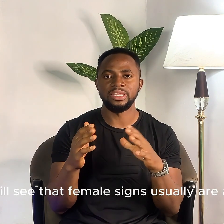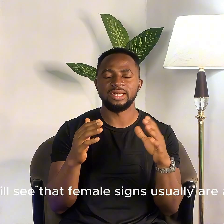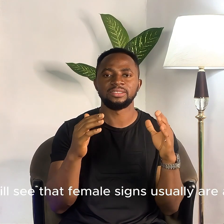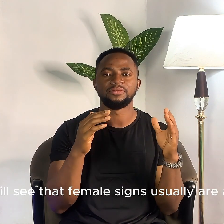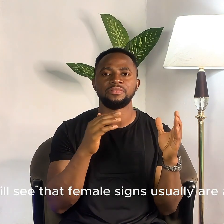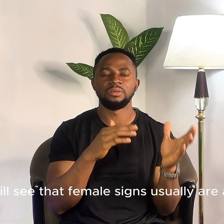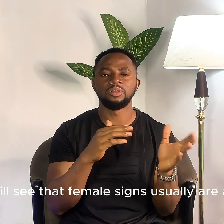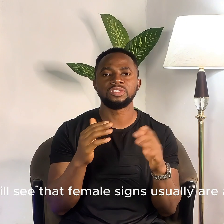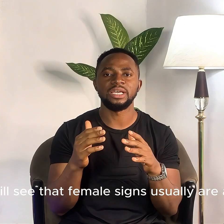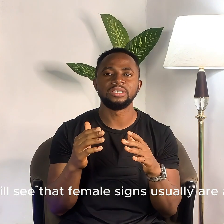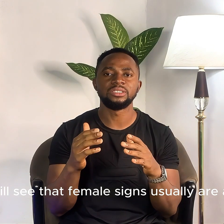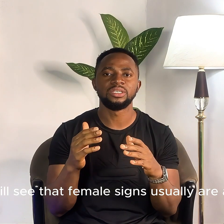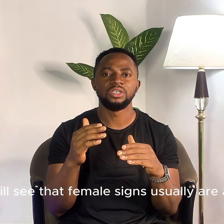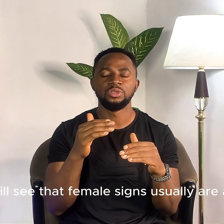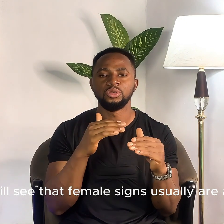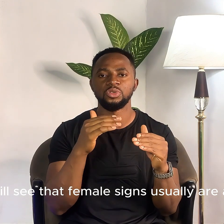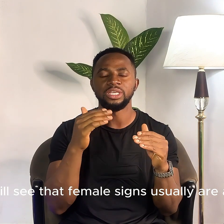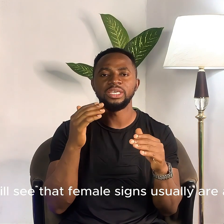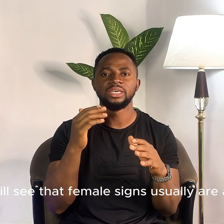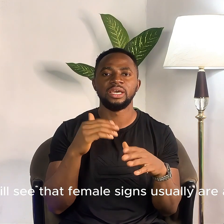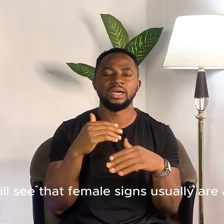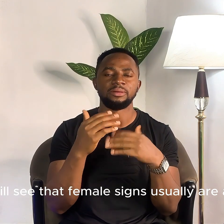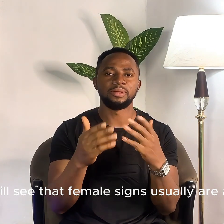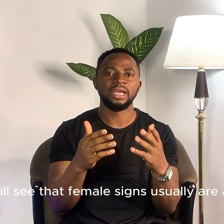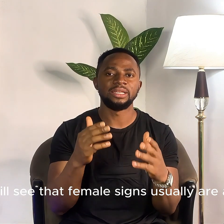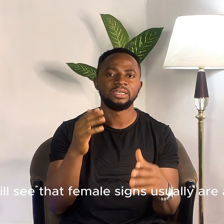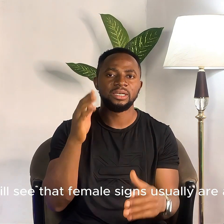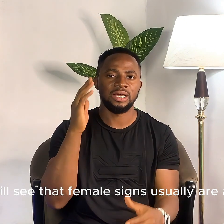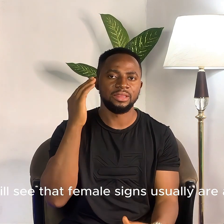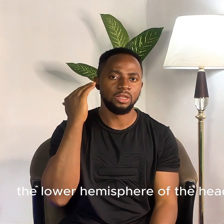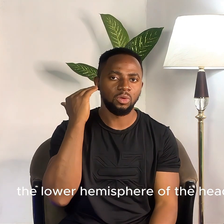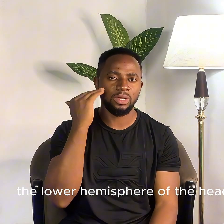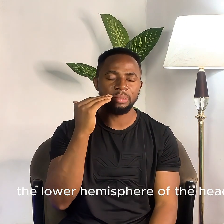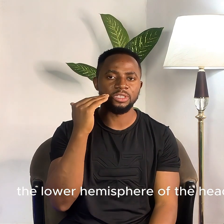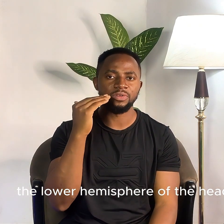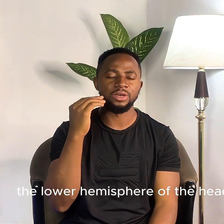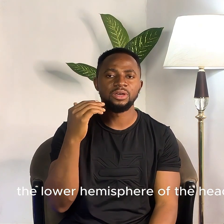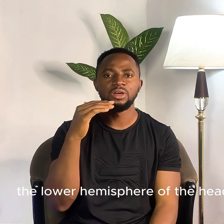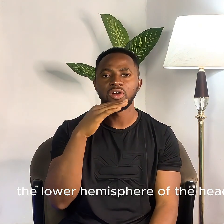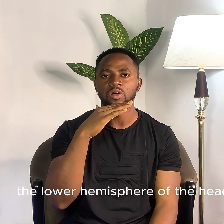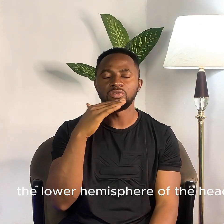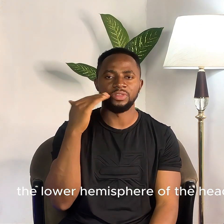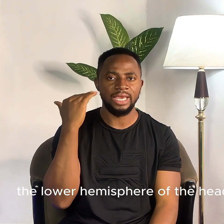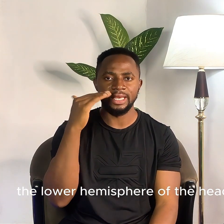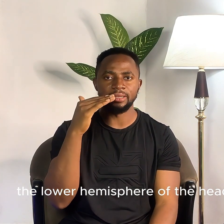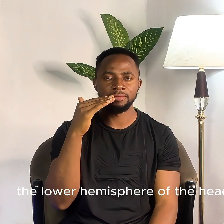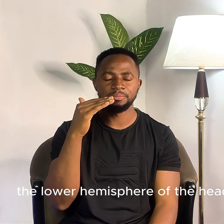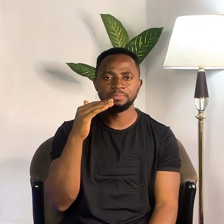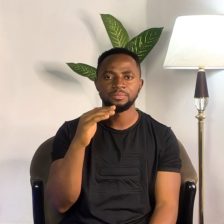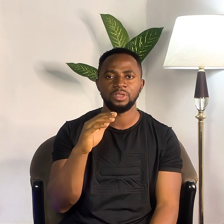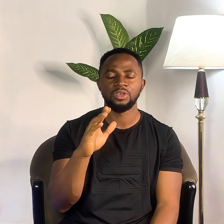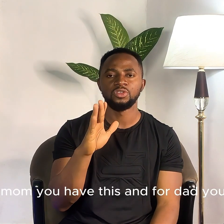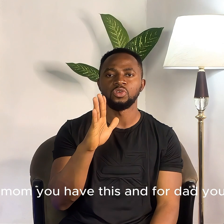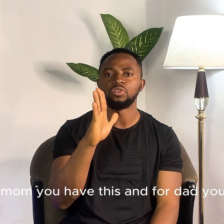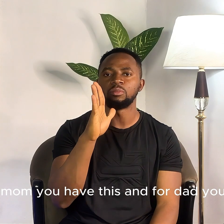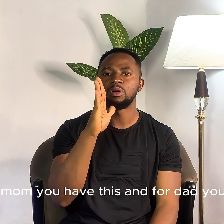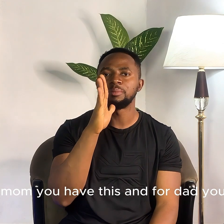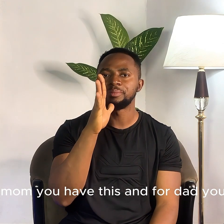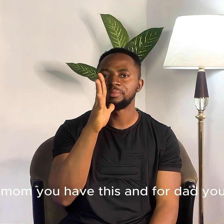that female signs usually are applied at the lower hemisphere of the head. So for mom,